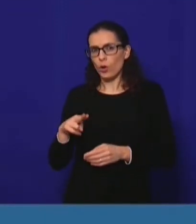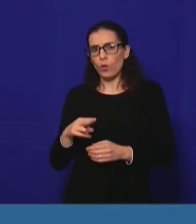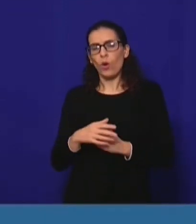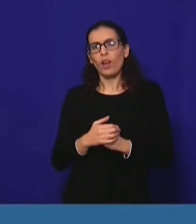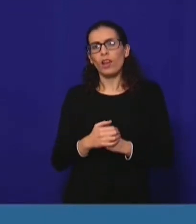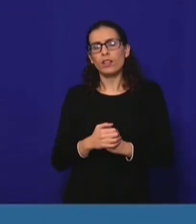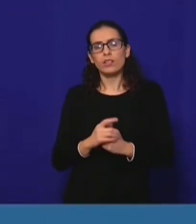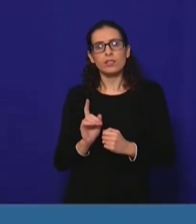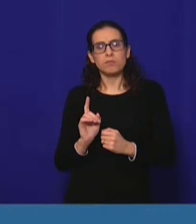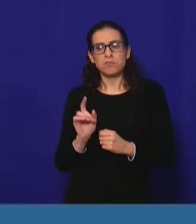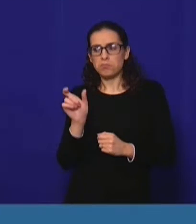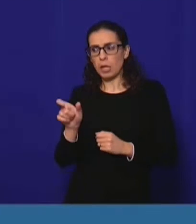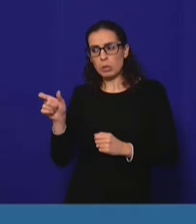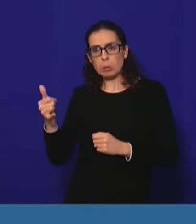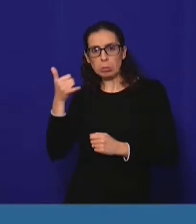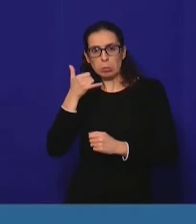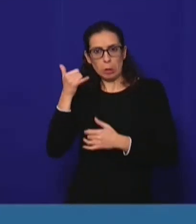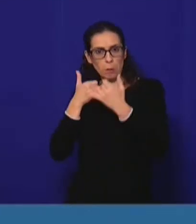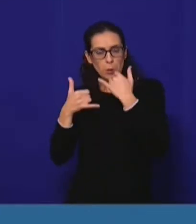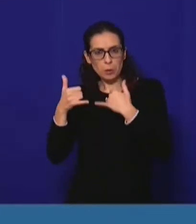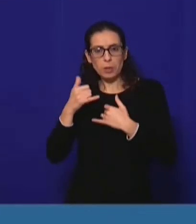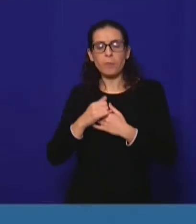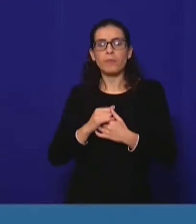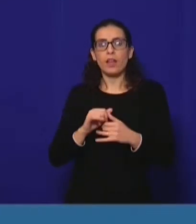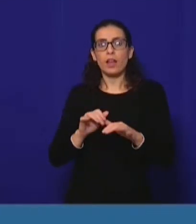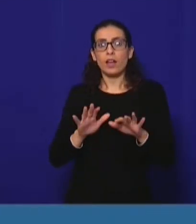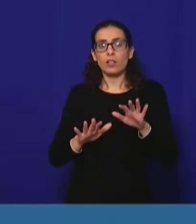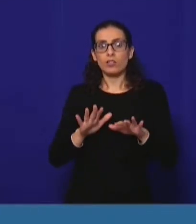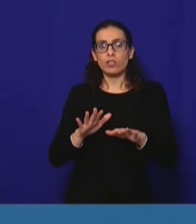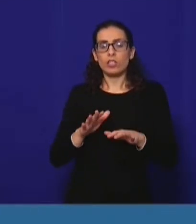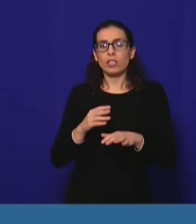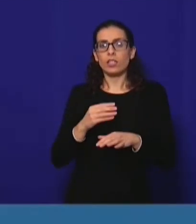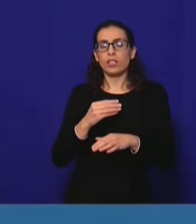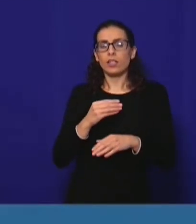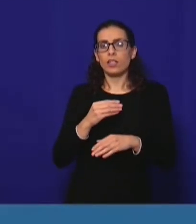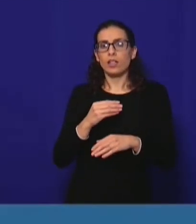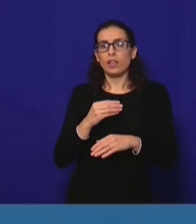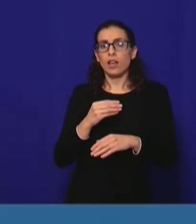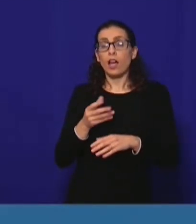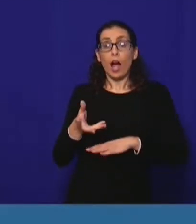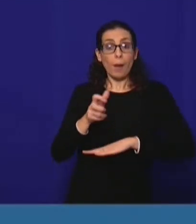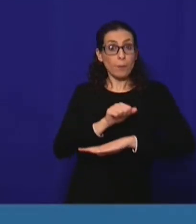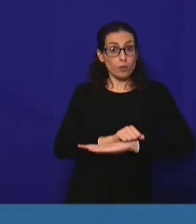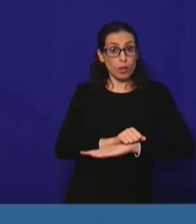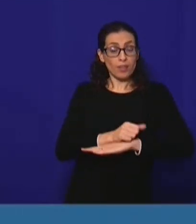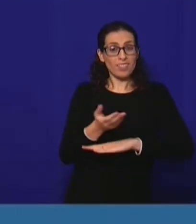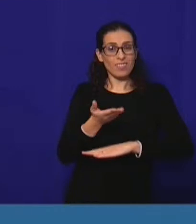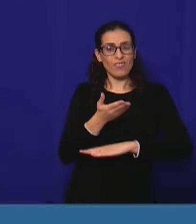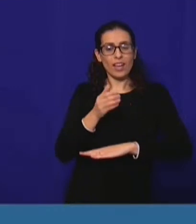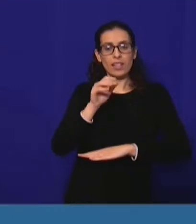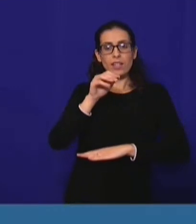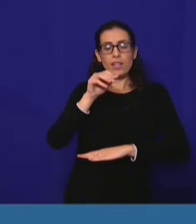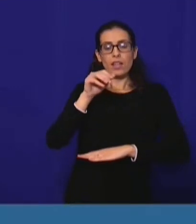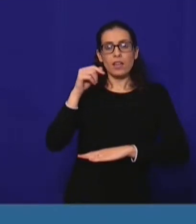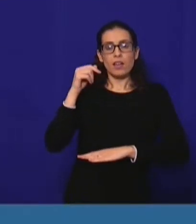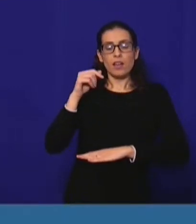dwar persuni li jkollhom appuntamenti is-samok, is-San Mamo, fej qabel kien isirulhom is-swab